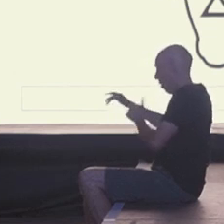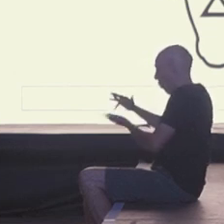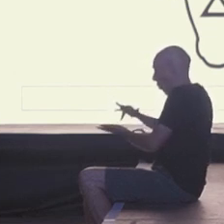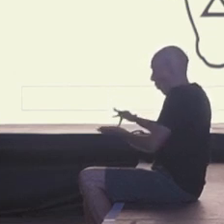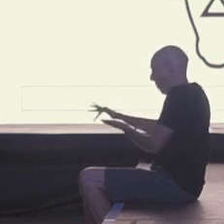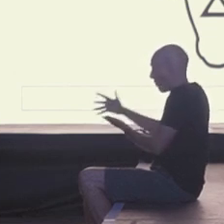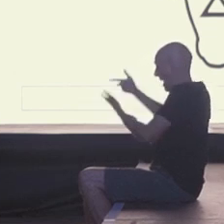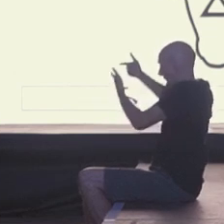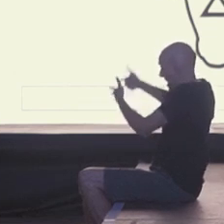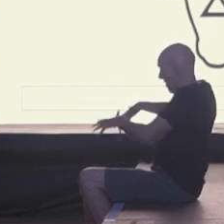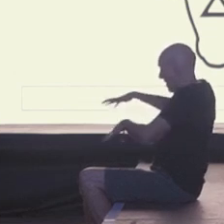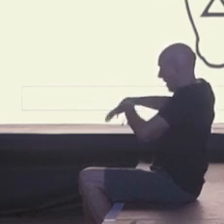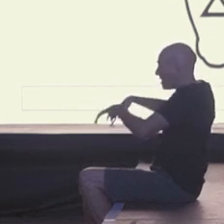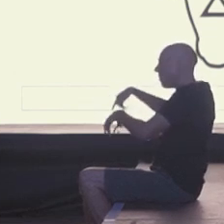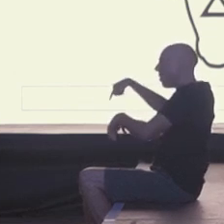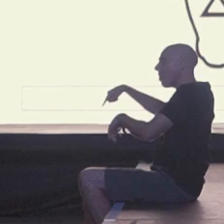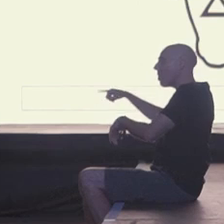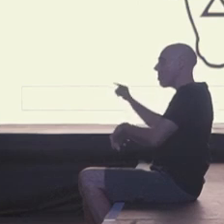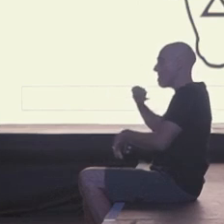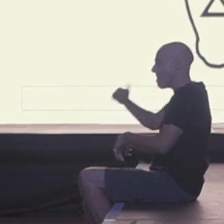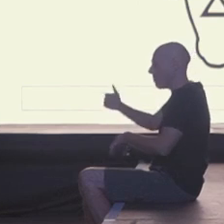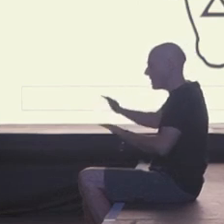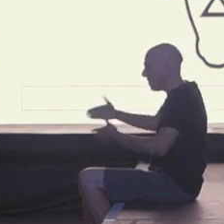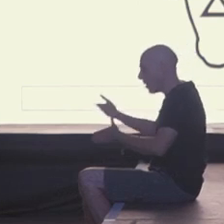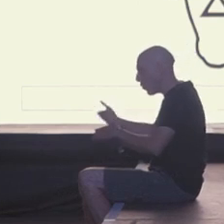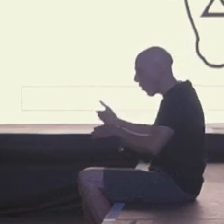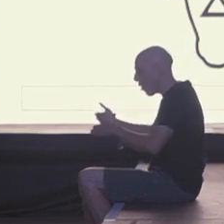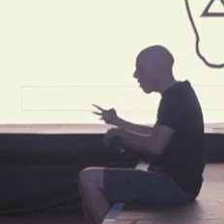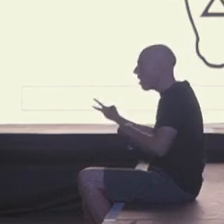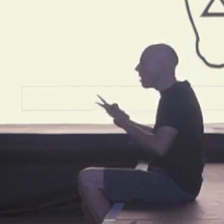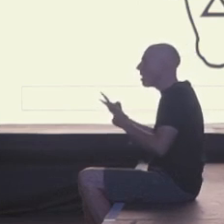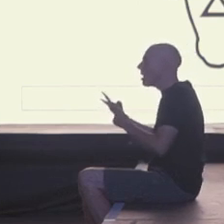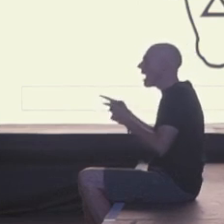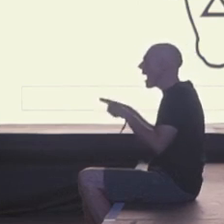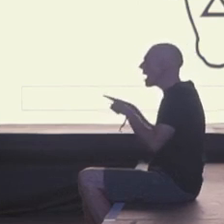all the animals and the disenfranchised farmers and angry meat eaters?